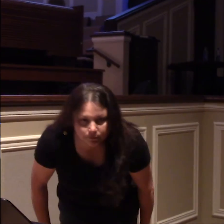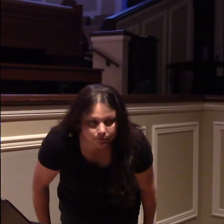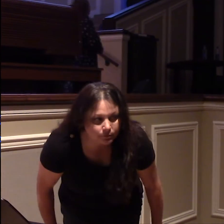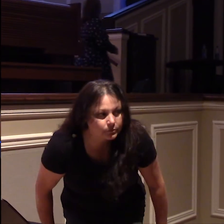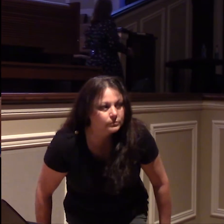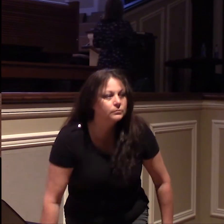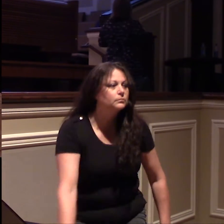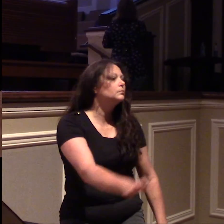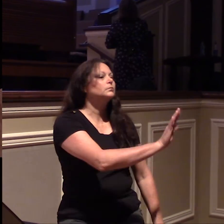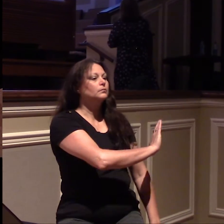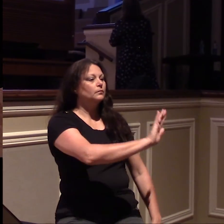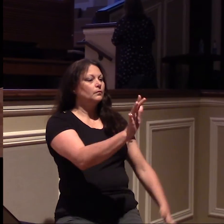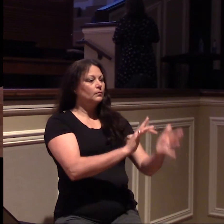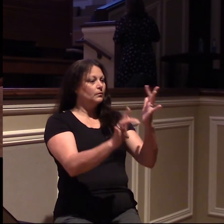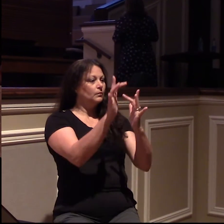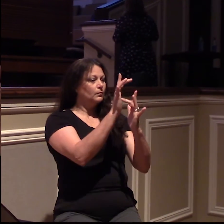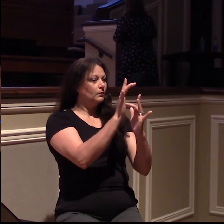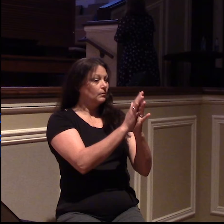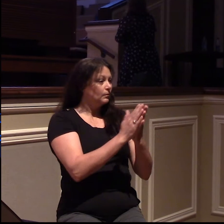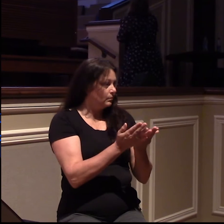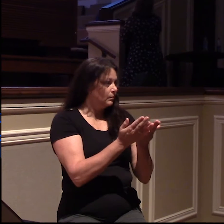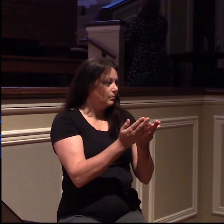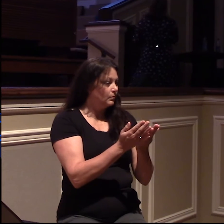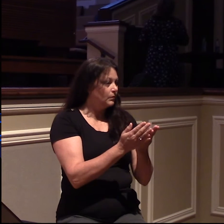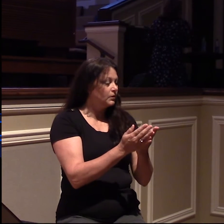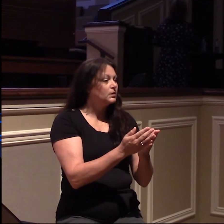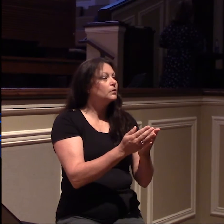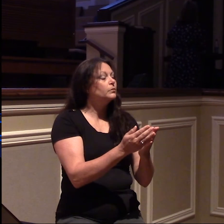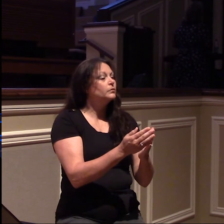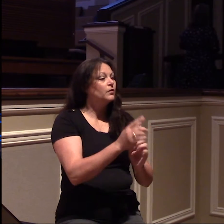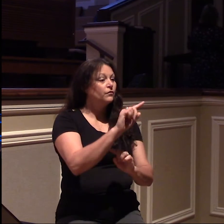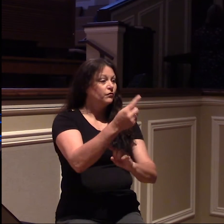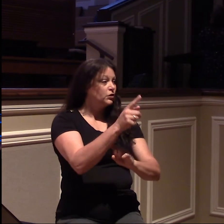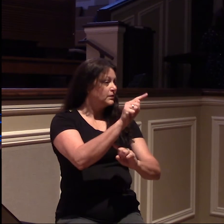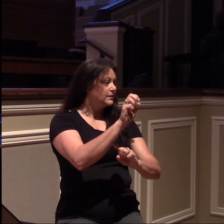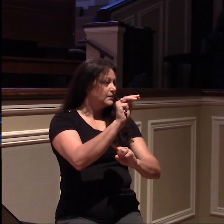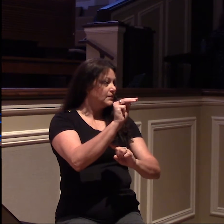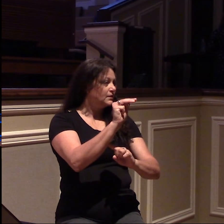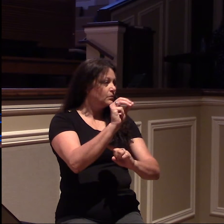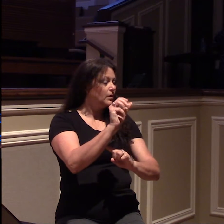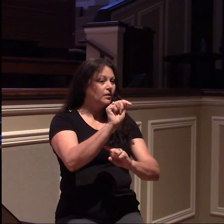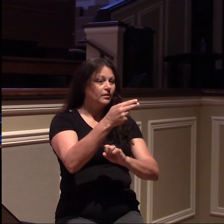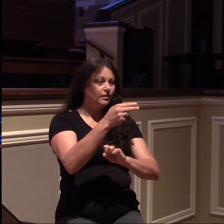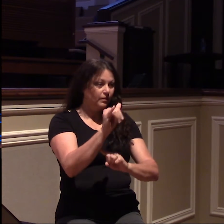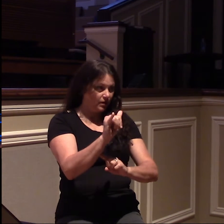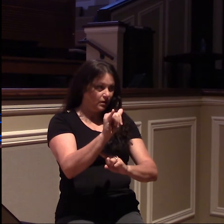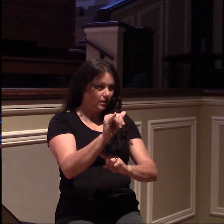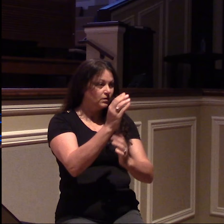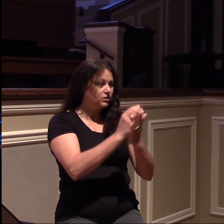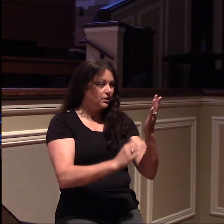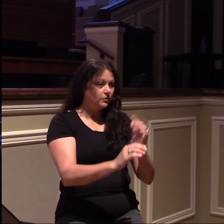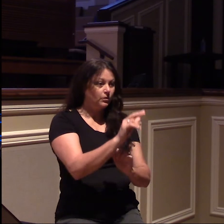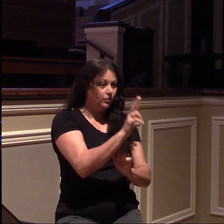Open your Bibles this morning to 1 Timothy chapter 3. 1 Timothy chapter 3, and we're going to look at